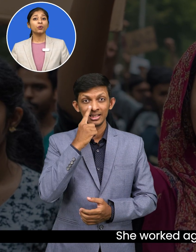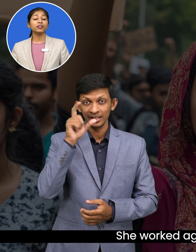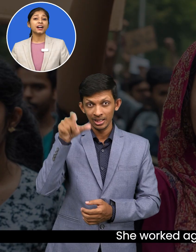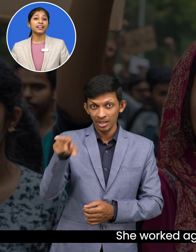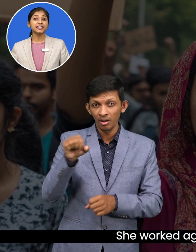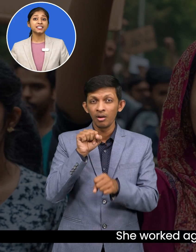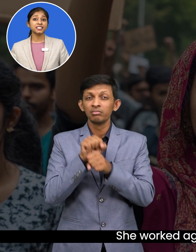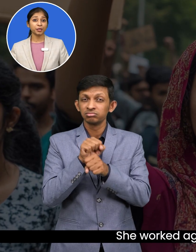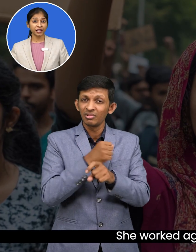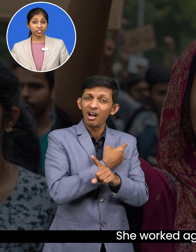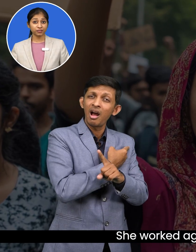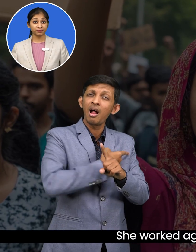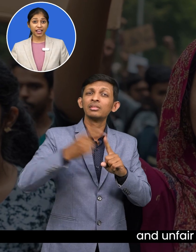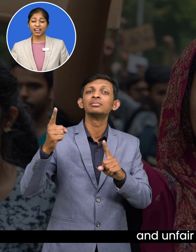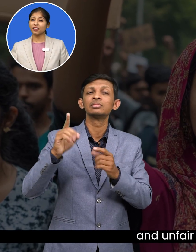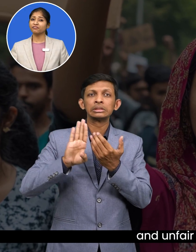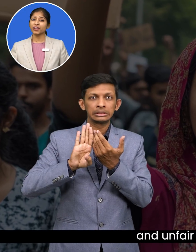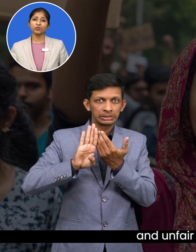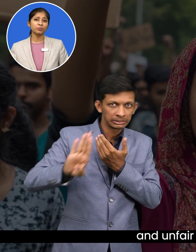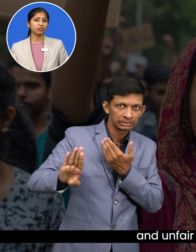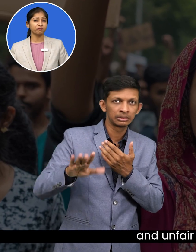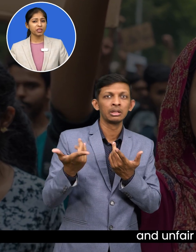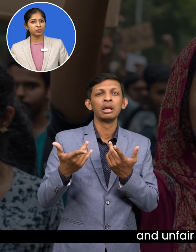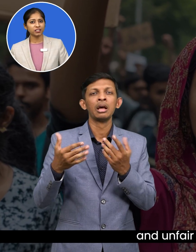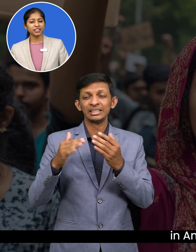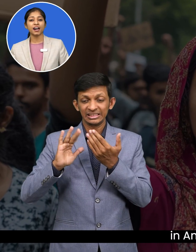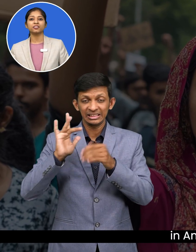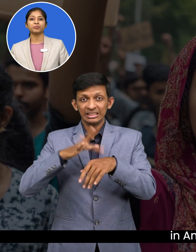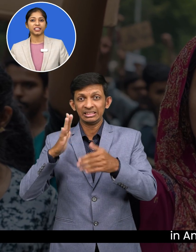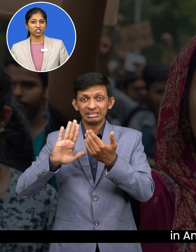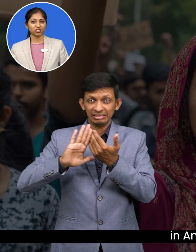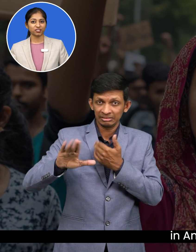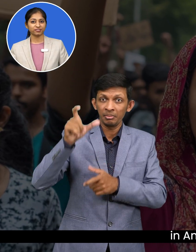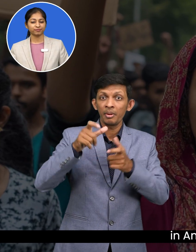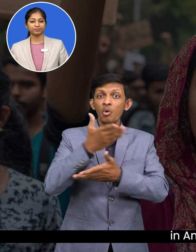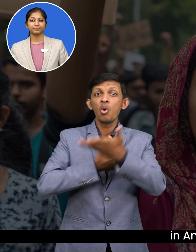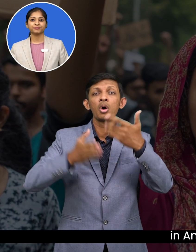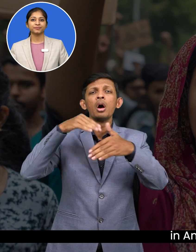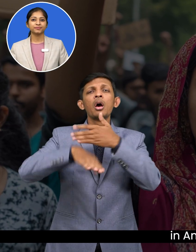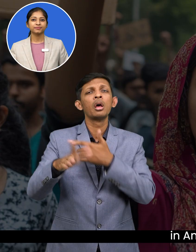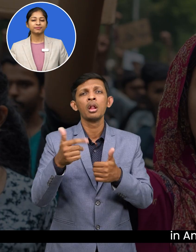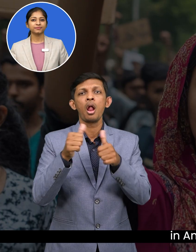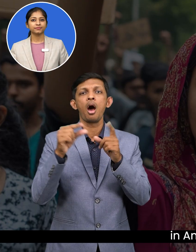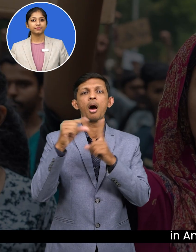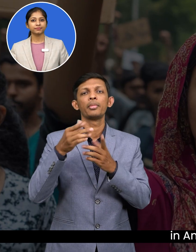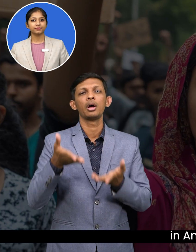She worked against the discrimination and unfair treatment of people in Andhra Pradesh.